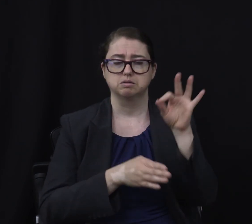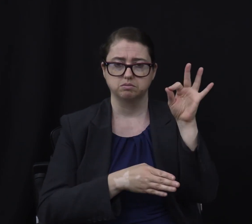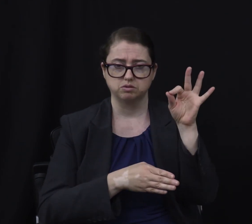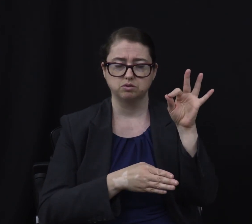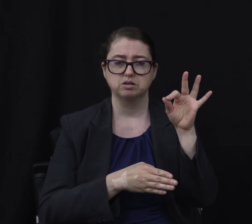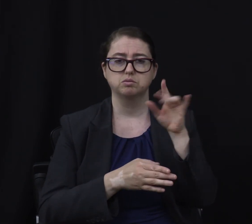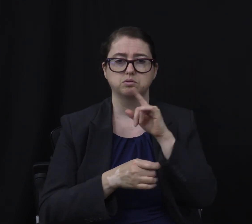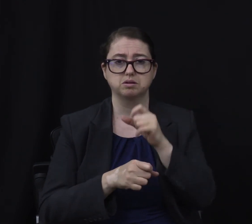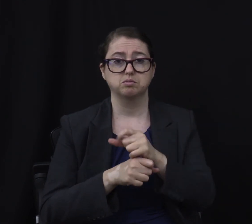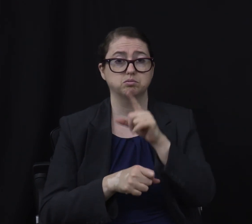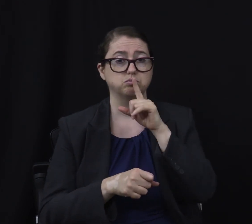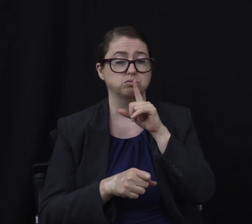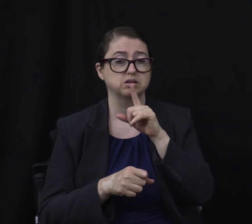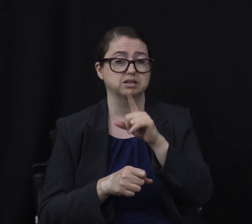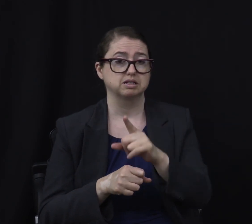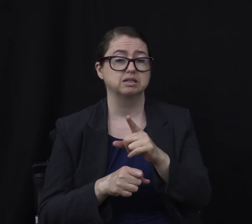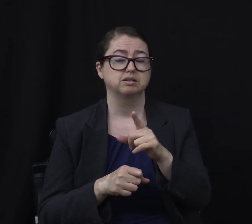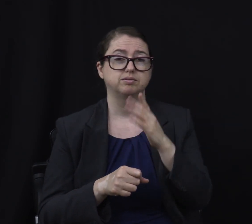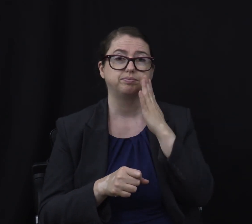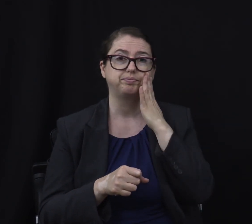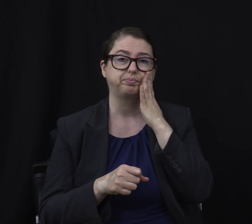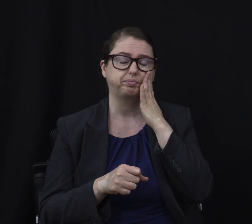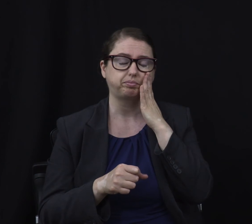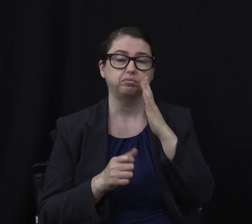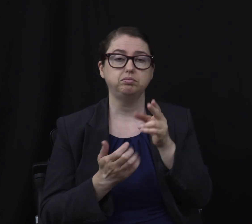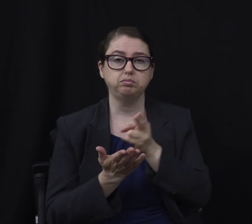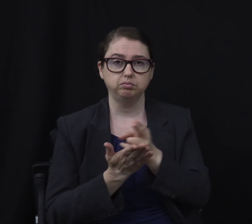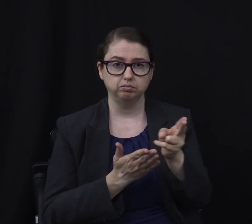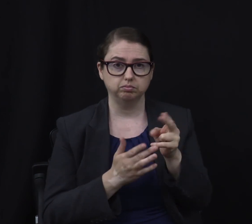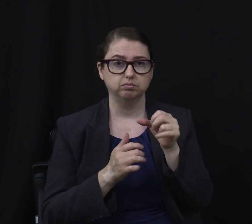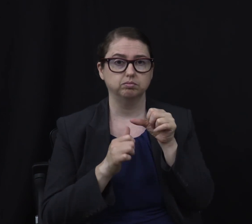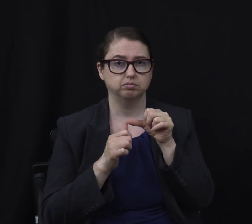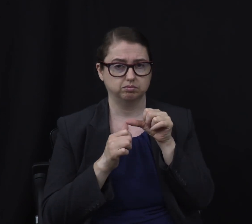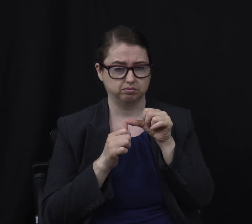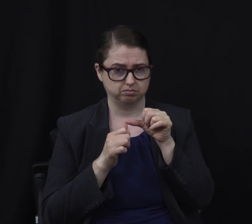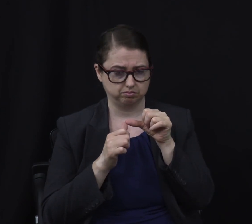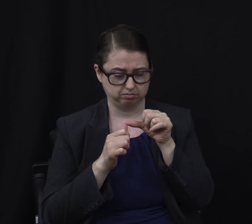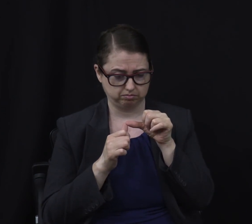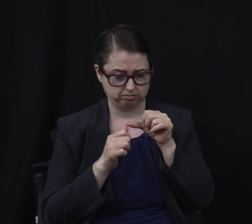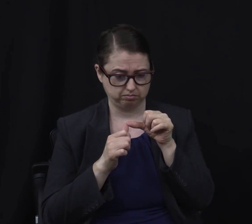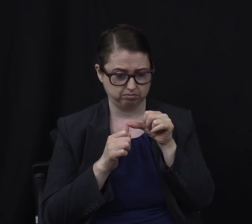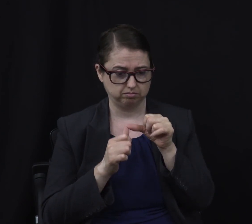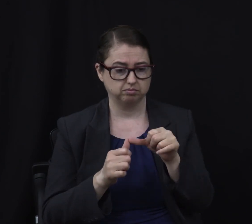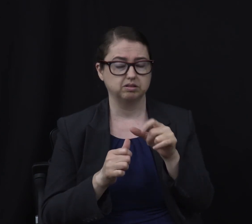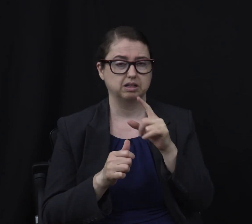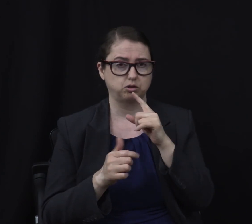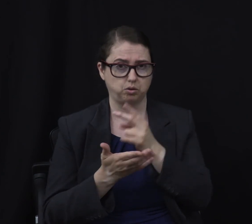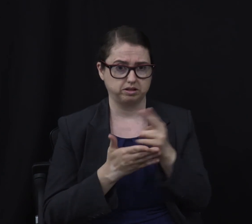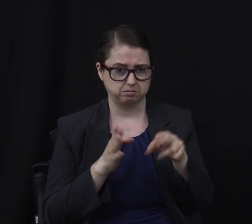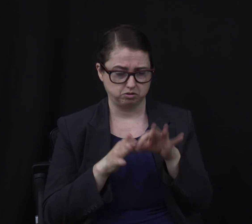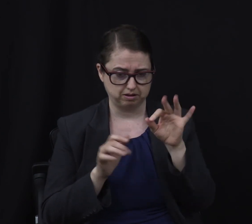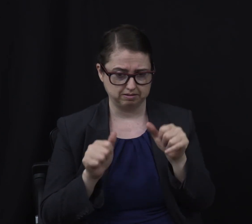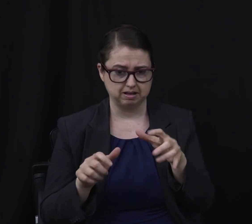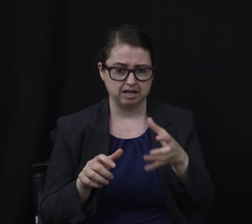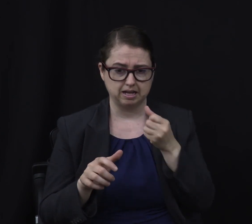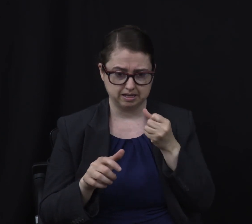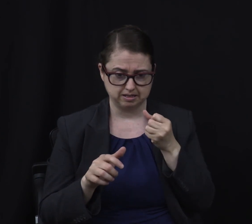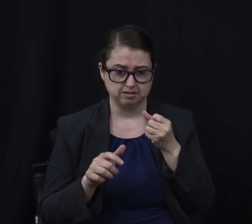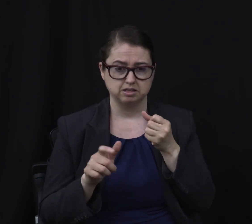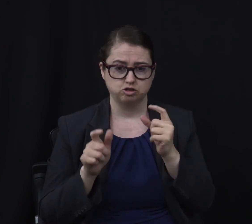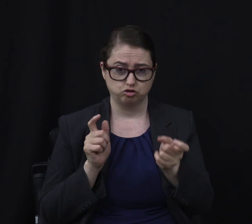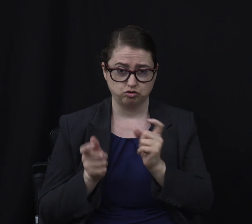can be taken and assimilated and received and cause the person to change, or the opposite result.